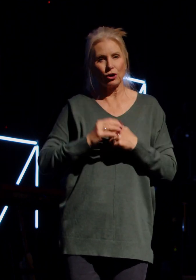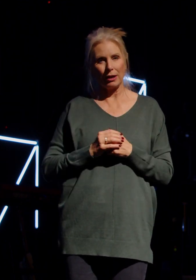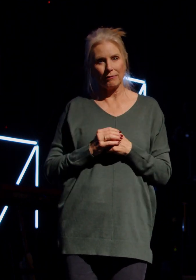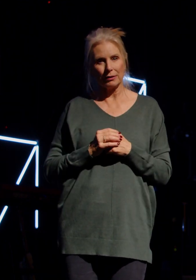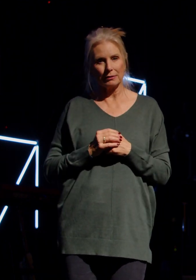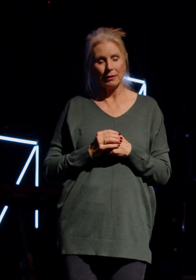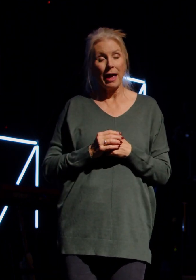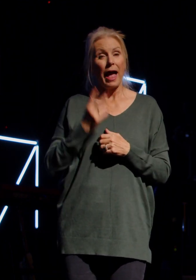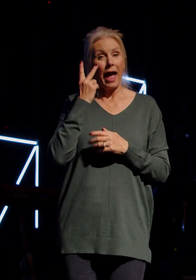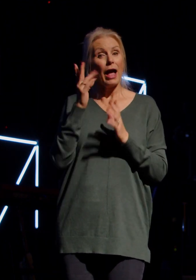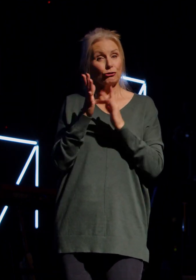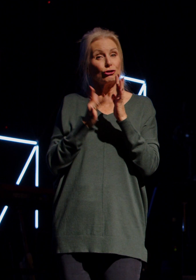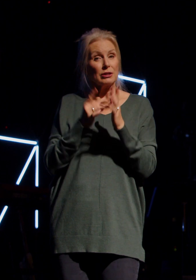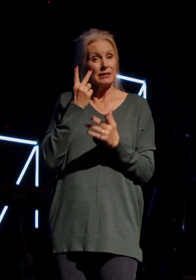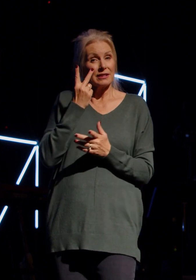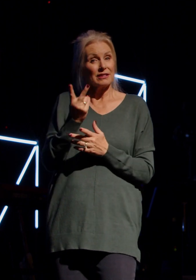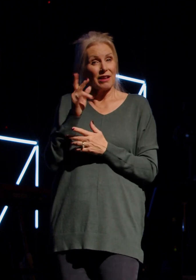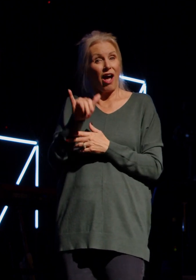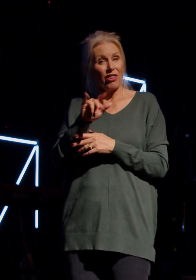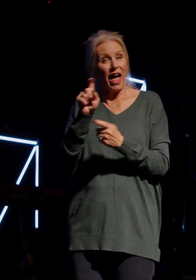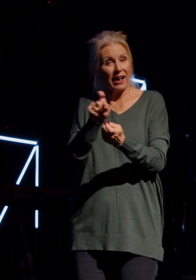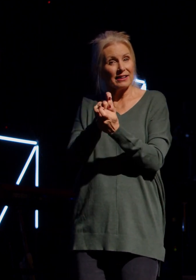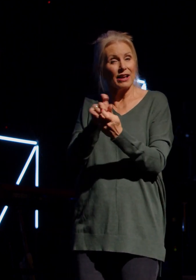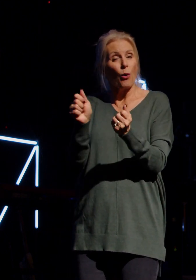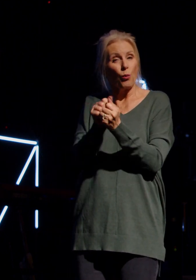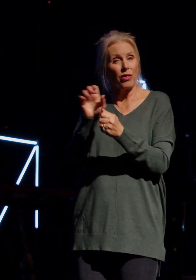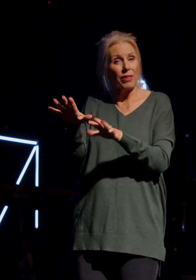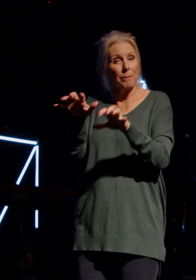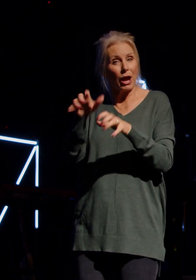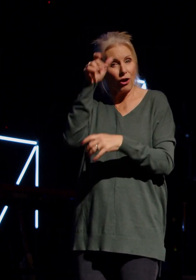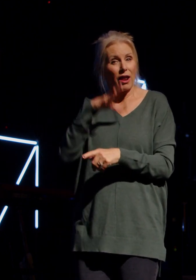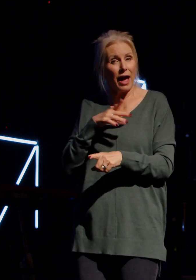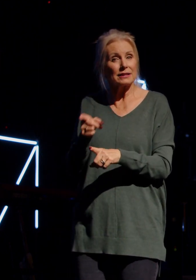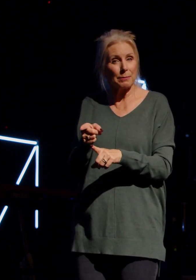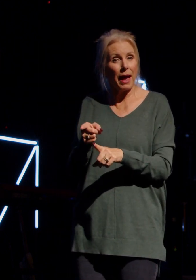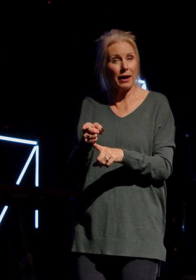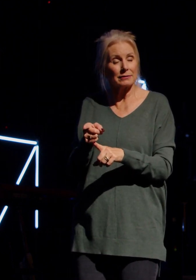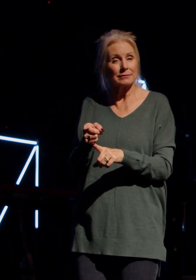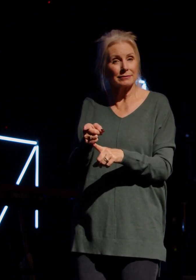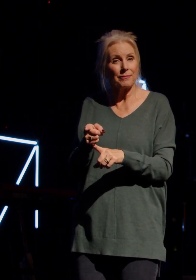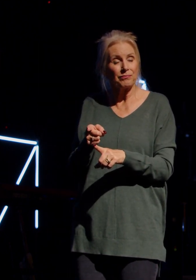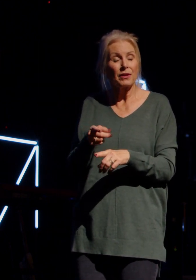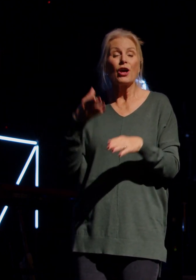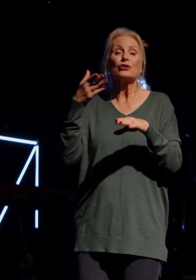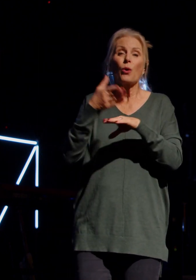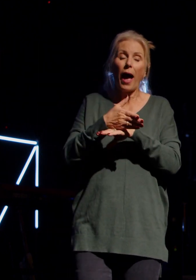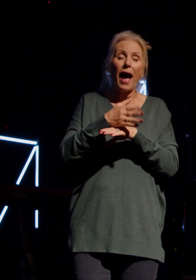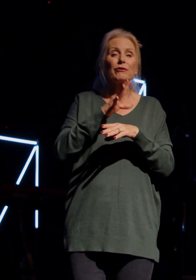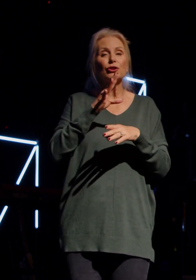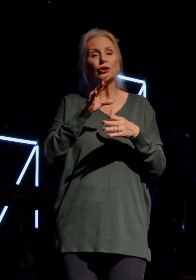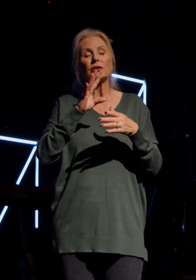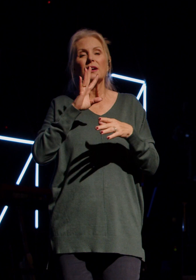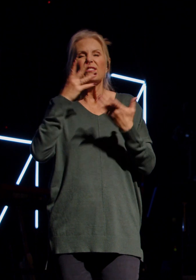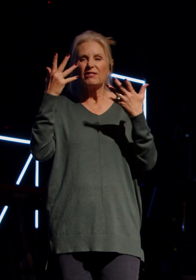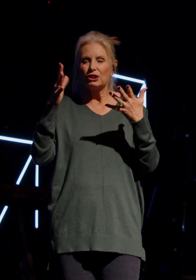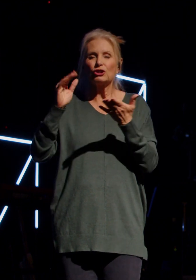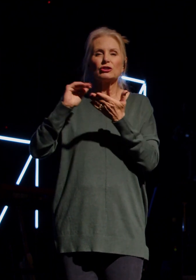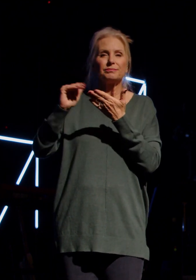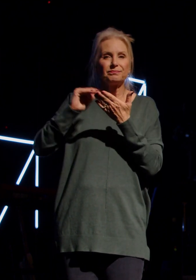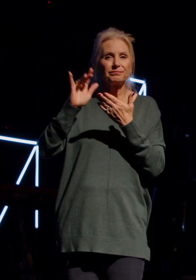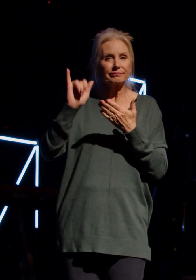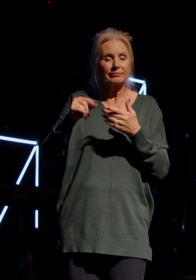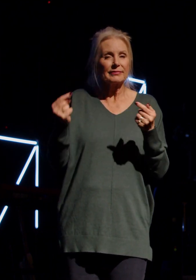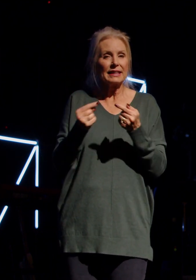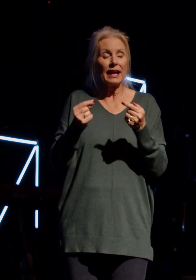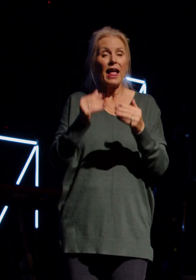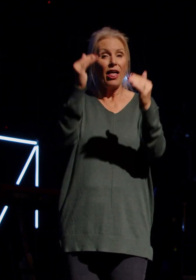who comes to him. Under point number 3, after talking about Jesus' forgiver of sins and followers,